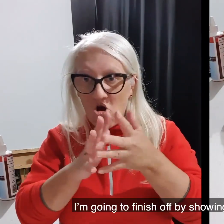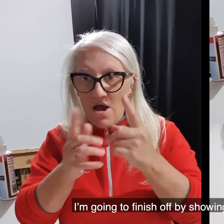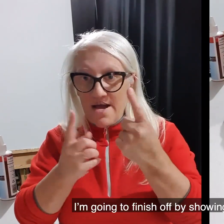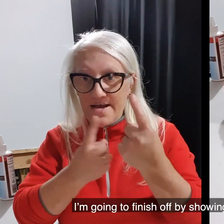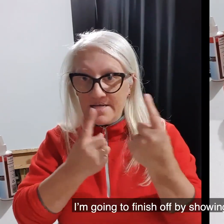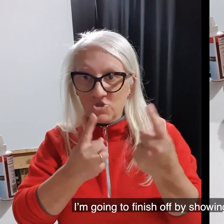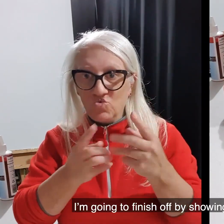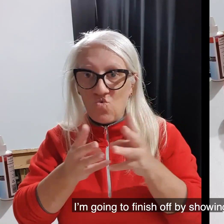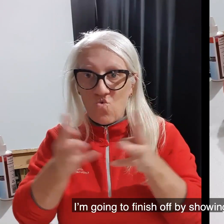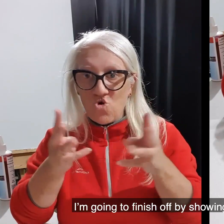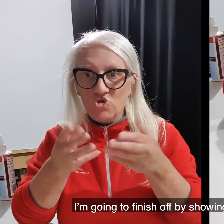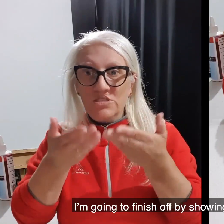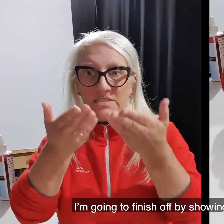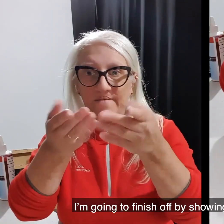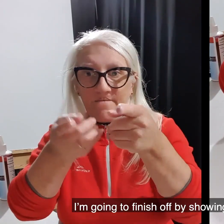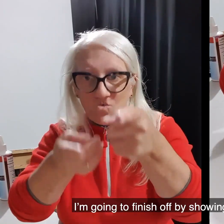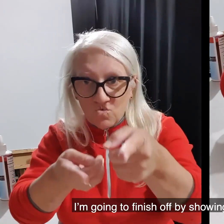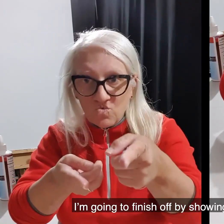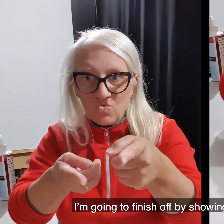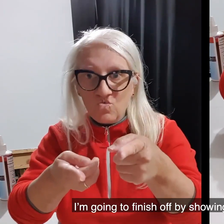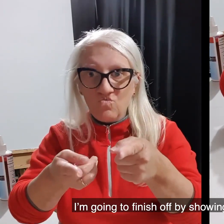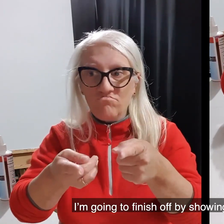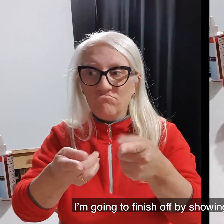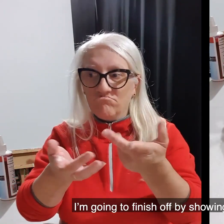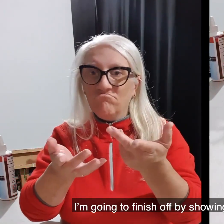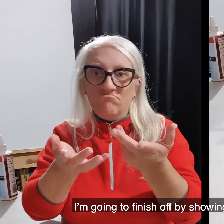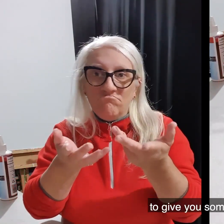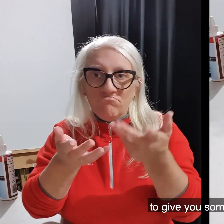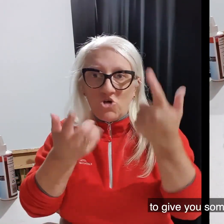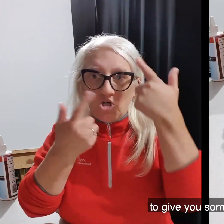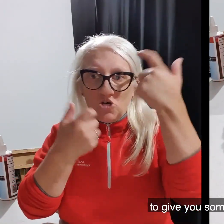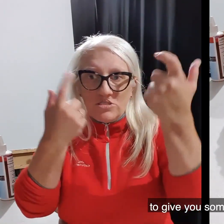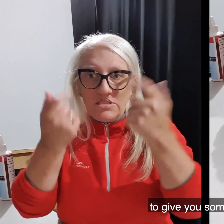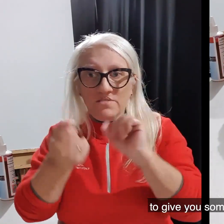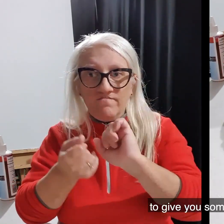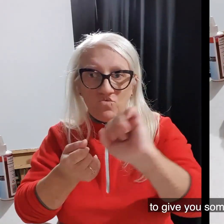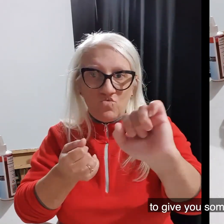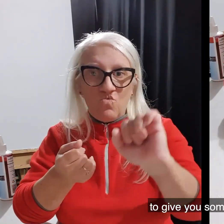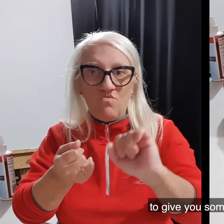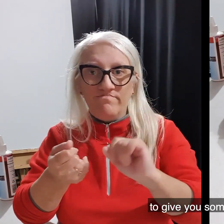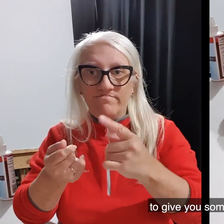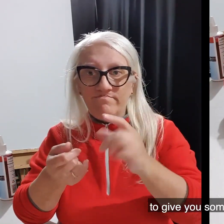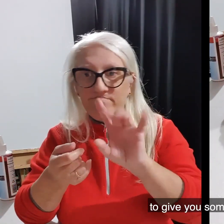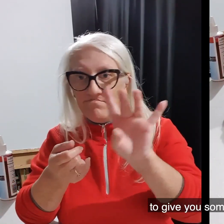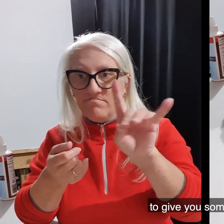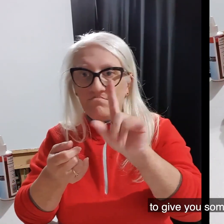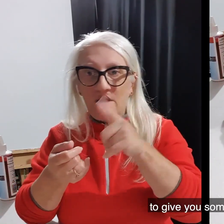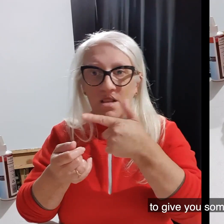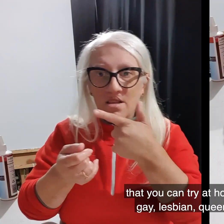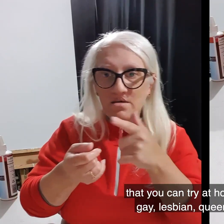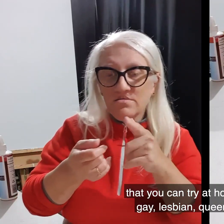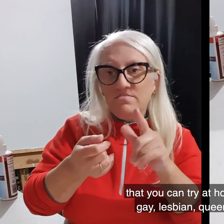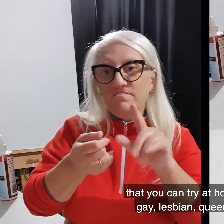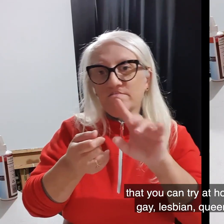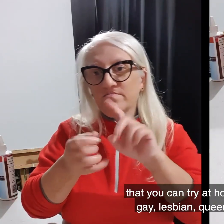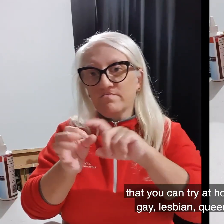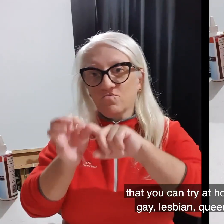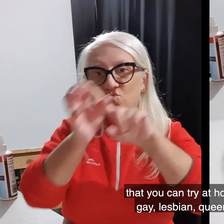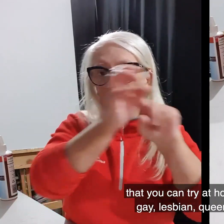I'm going to finish off by showing you each of the signs to give you some ideas that you can try at